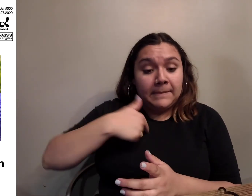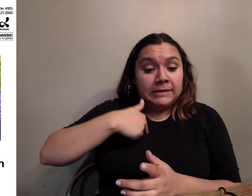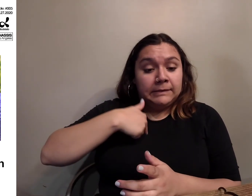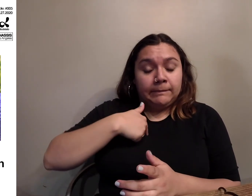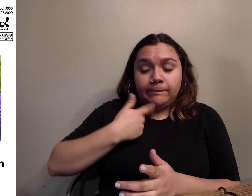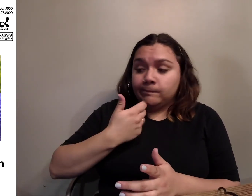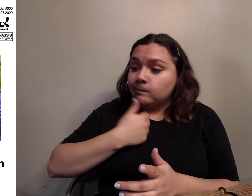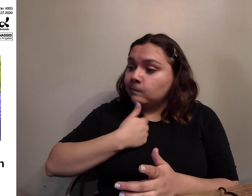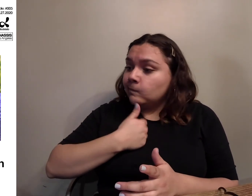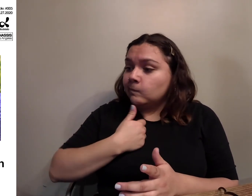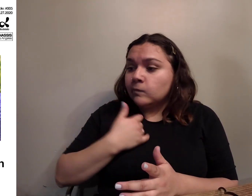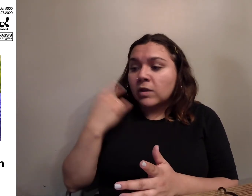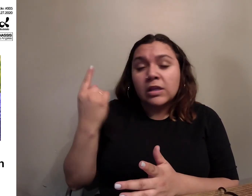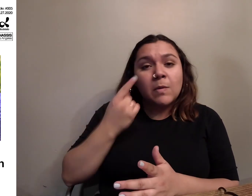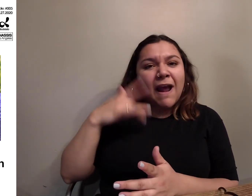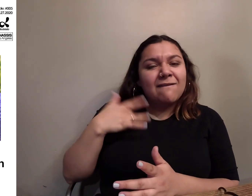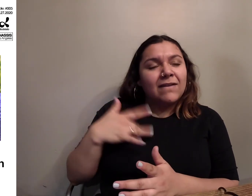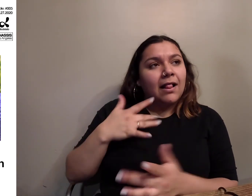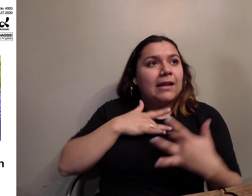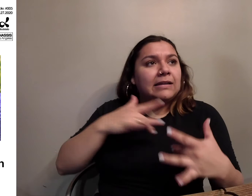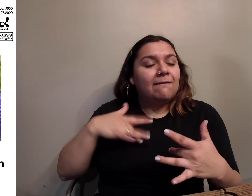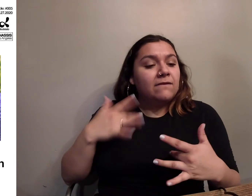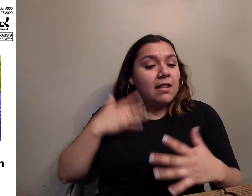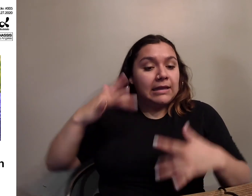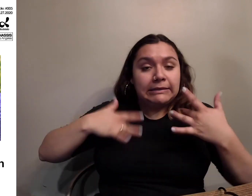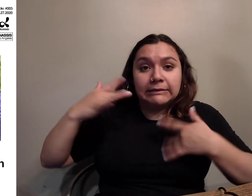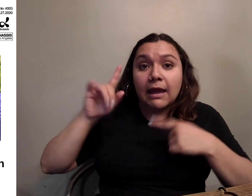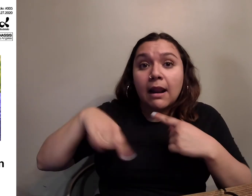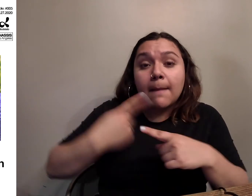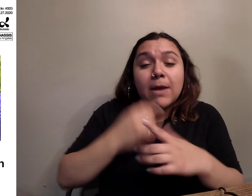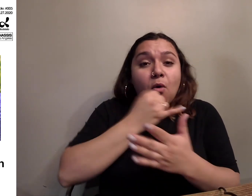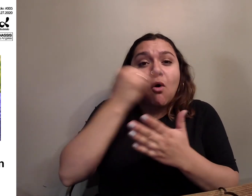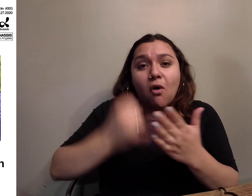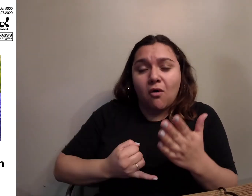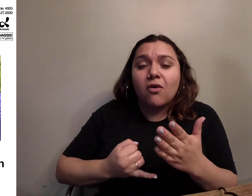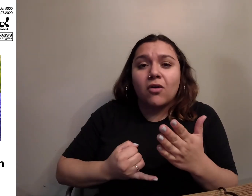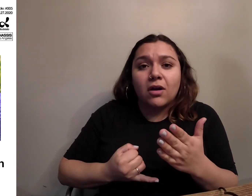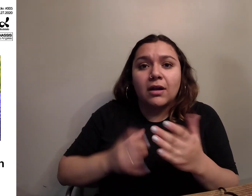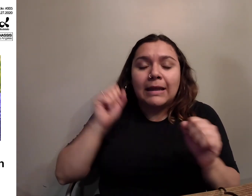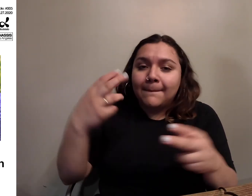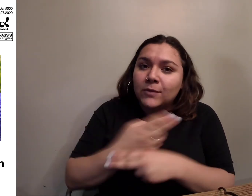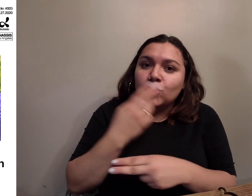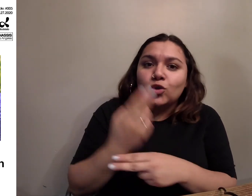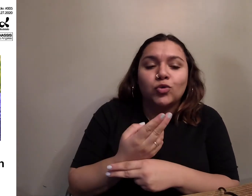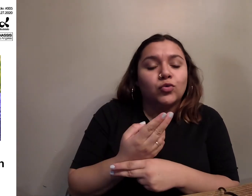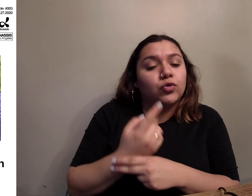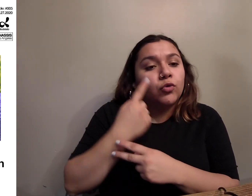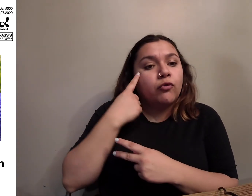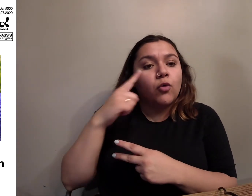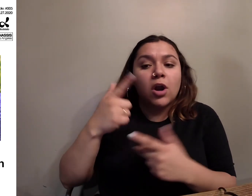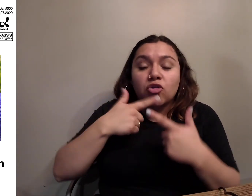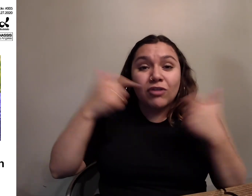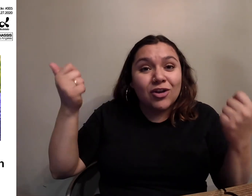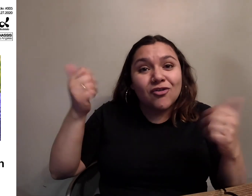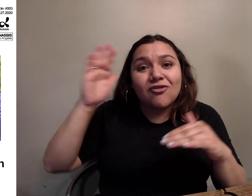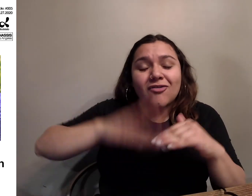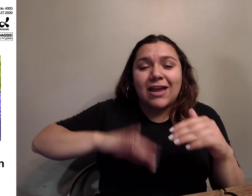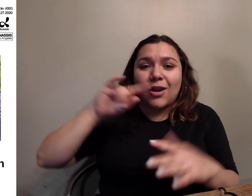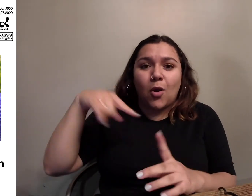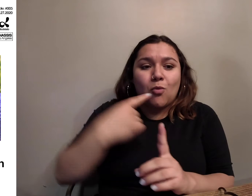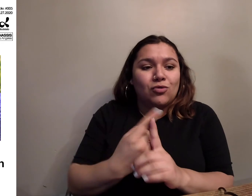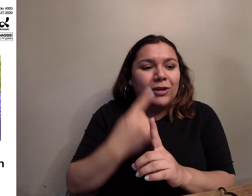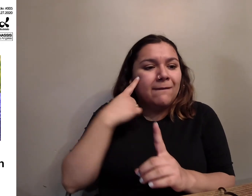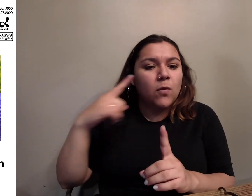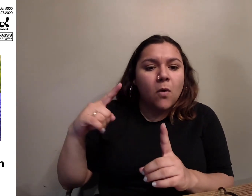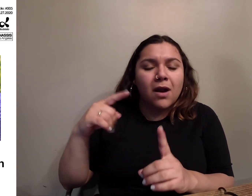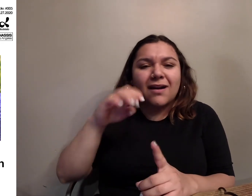who is excited about the role of art being utilized as something greater than simply for